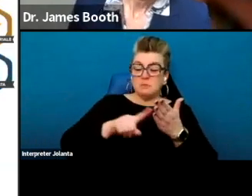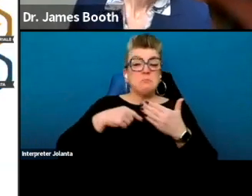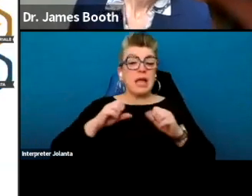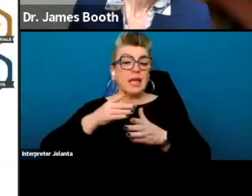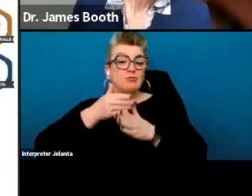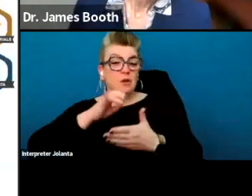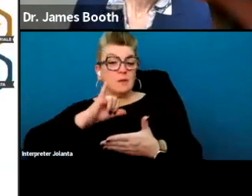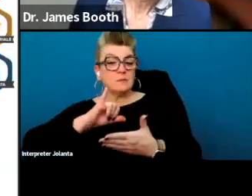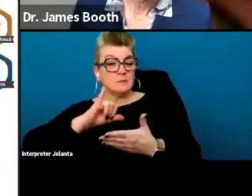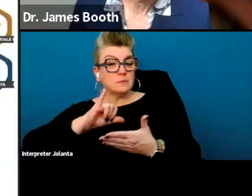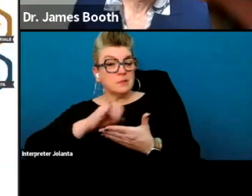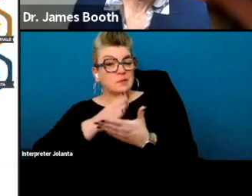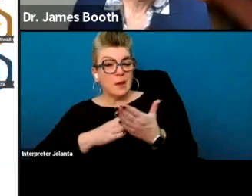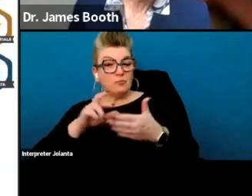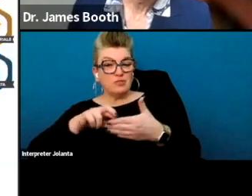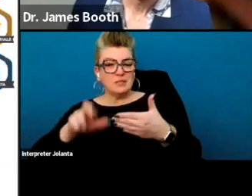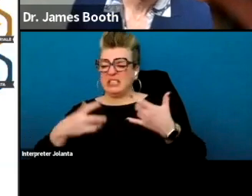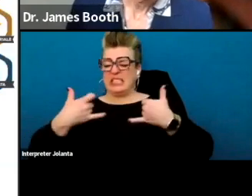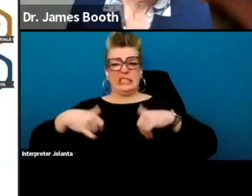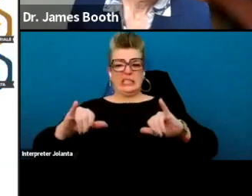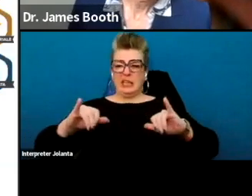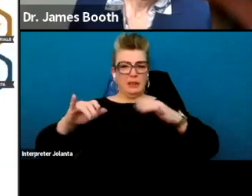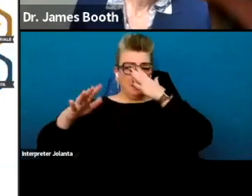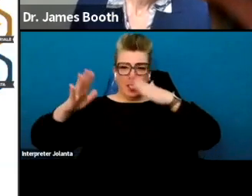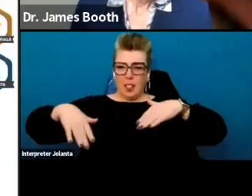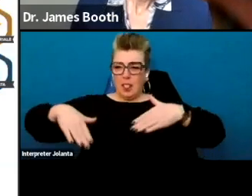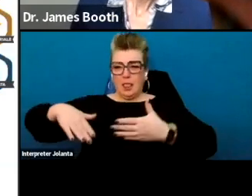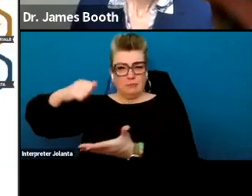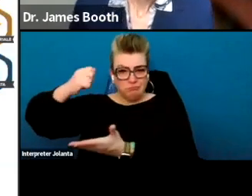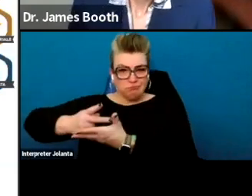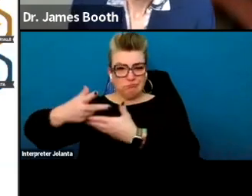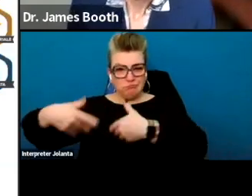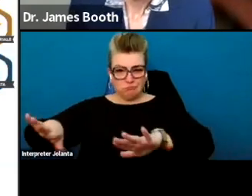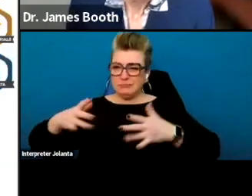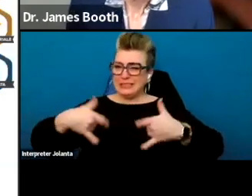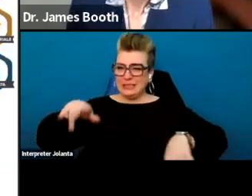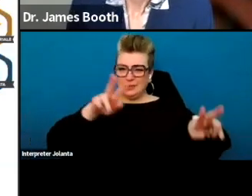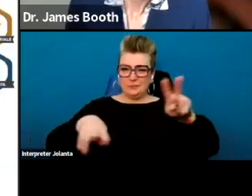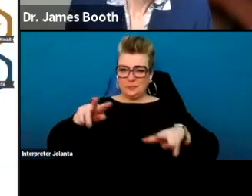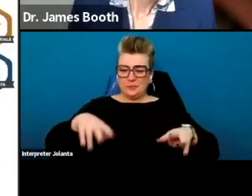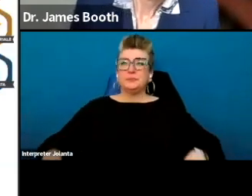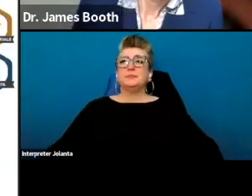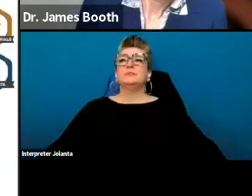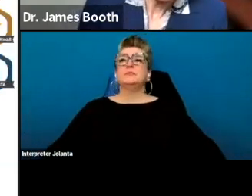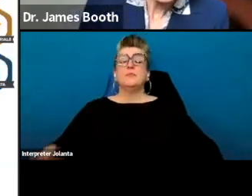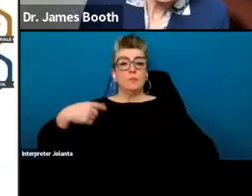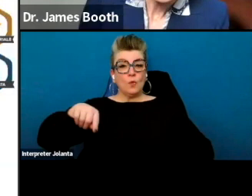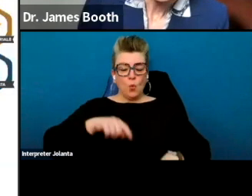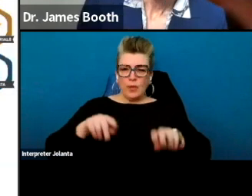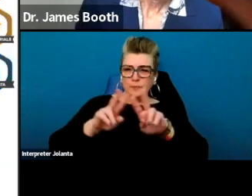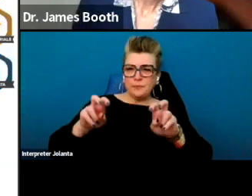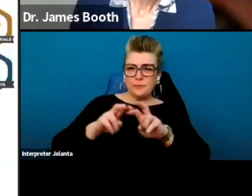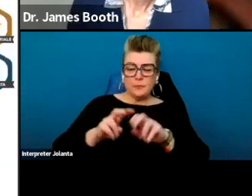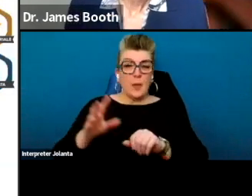today. It's currently kind of under review. So we looked at amount of parent to child